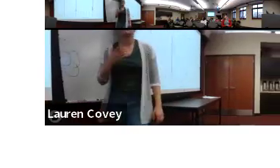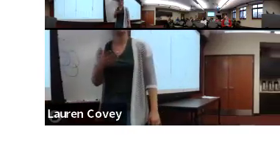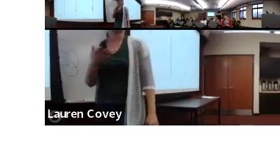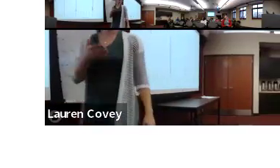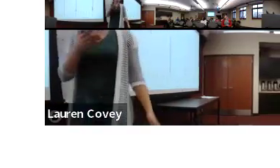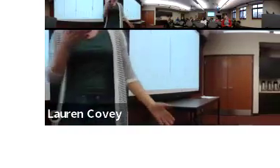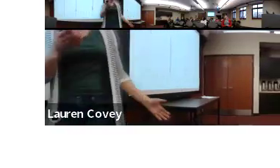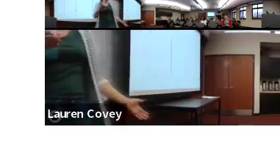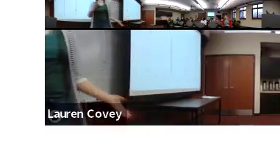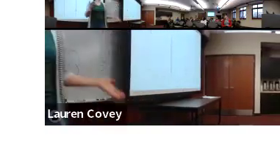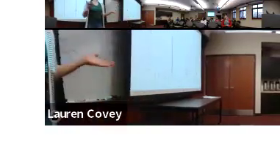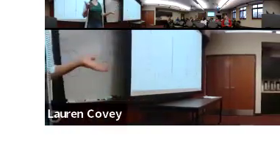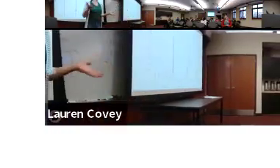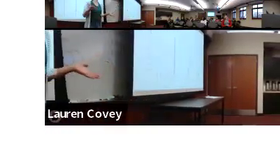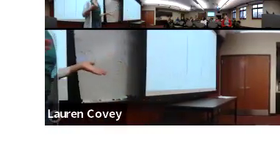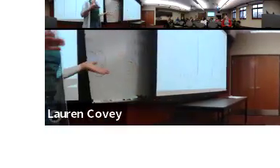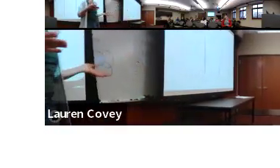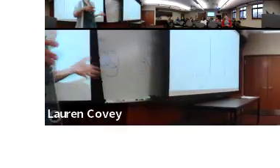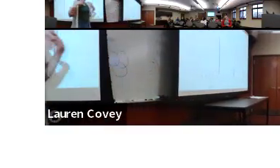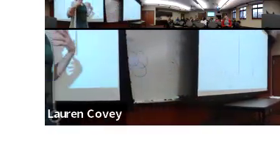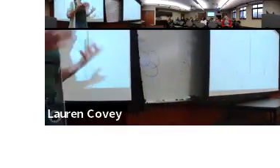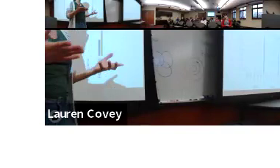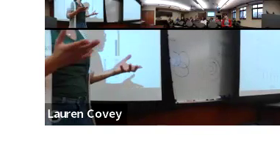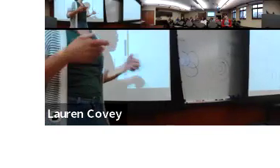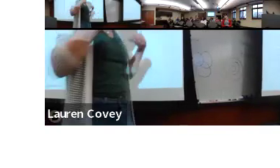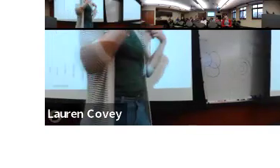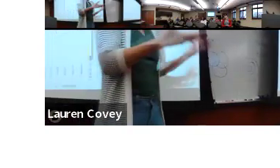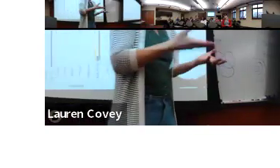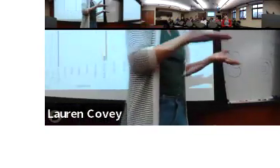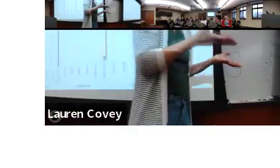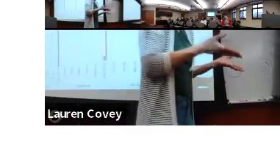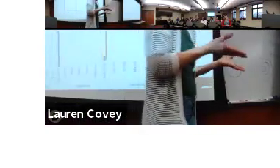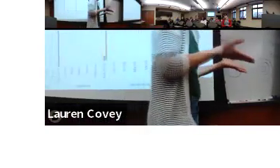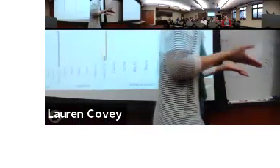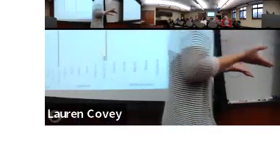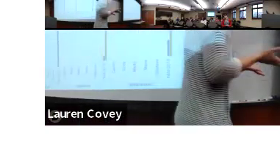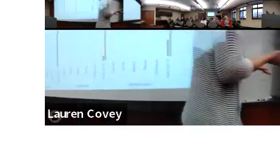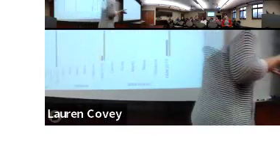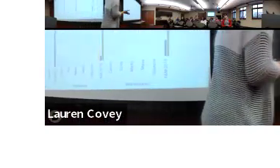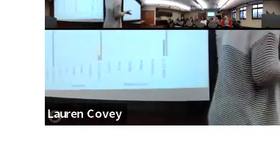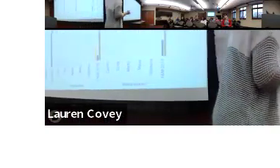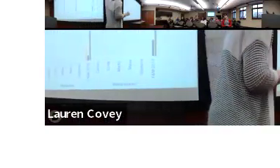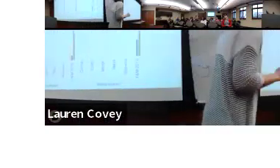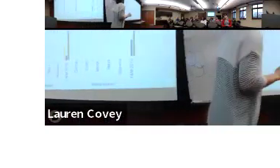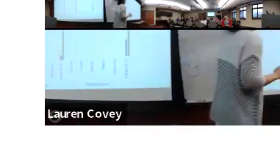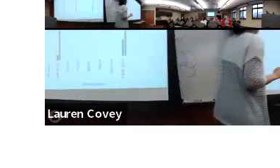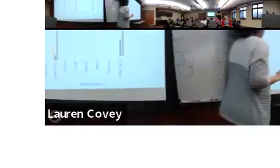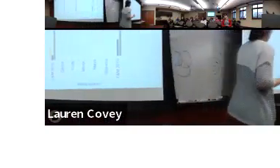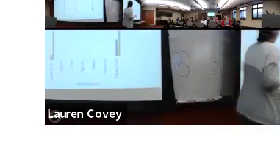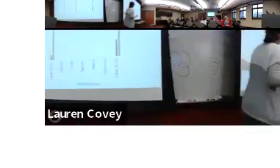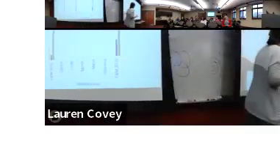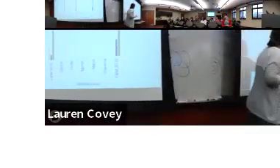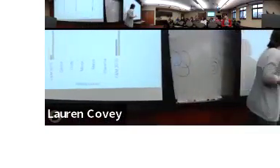is that they mostly use nouns, which is exactly what we'd expect. First mention, you need to tell people what you're talking about and be explicit about it.